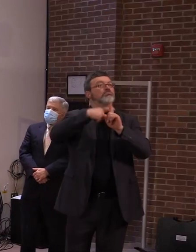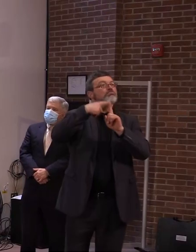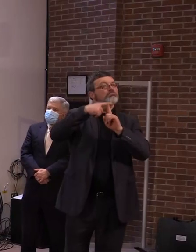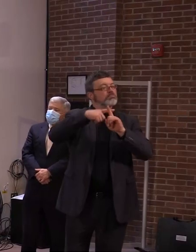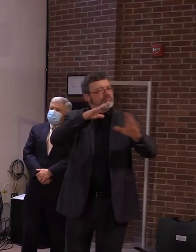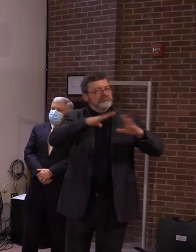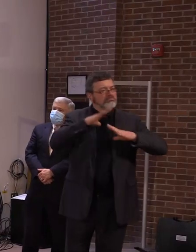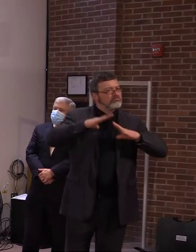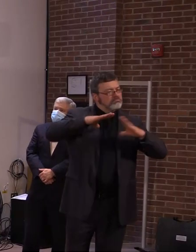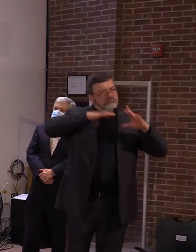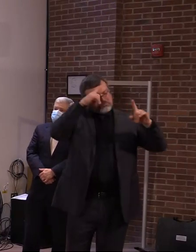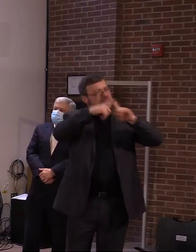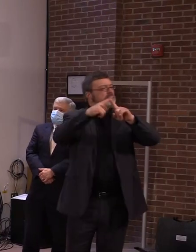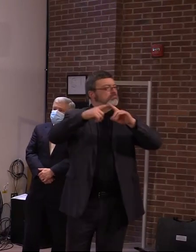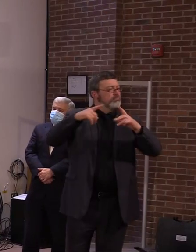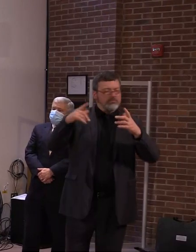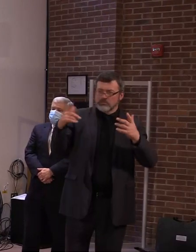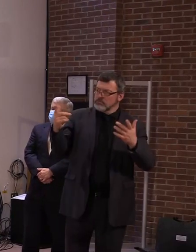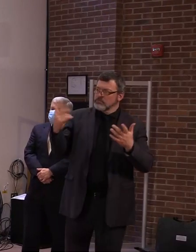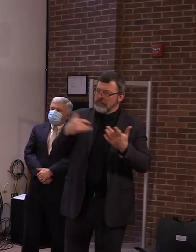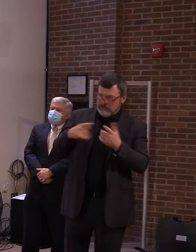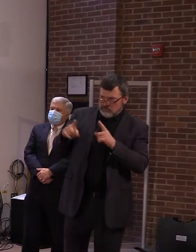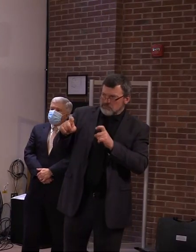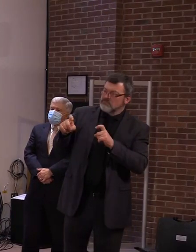you speak to that a little bit? Sure.